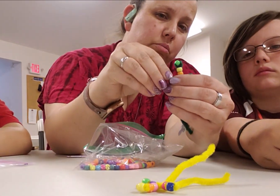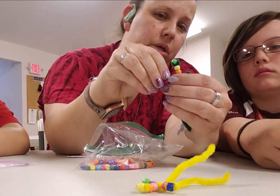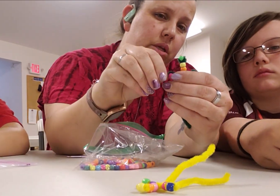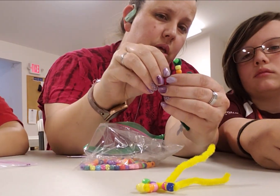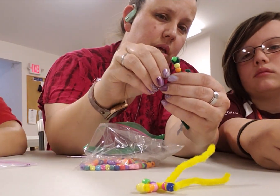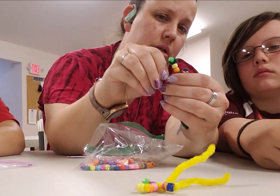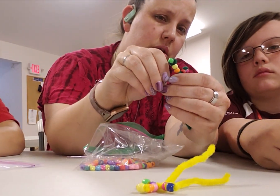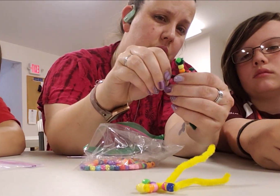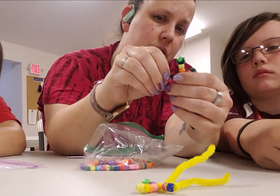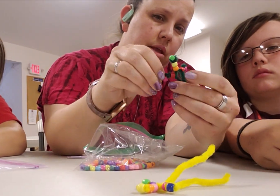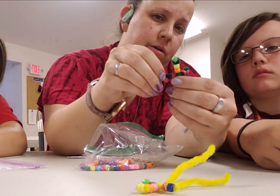bead in,